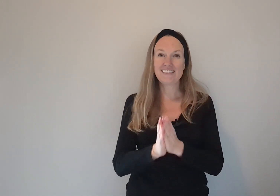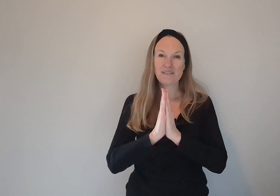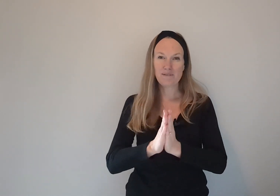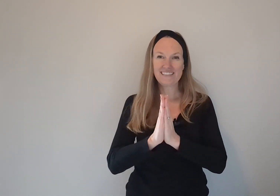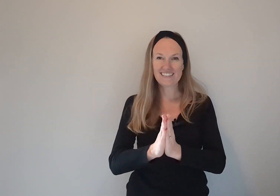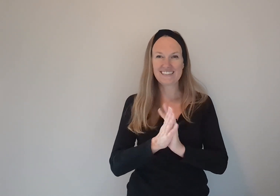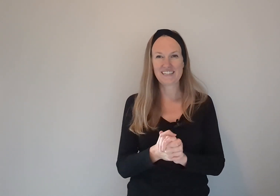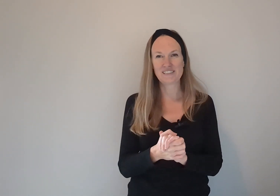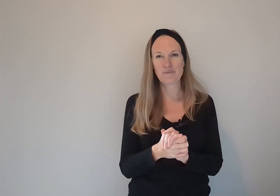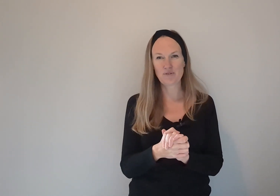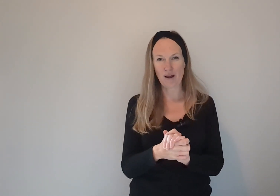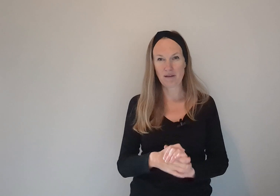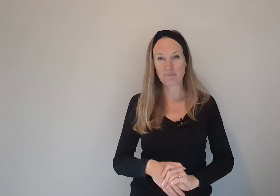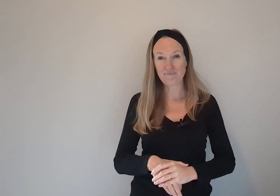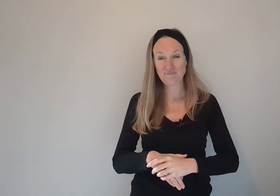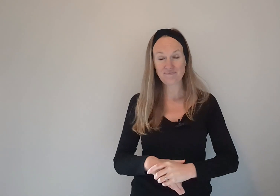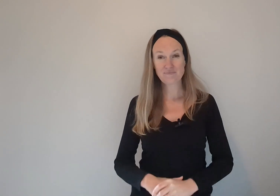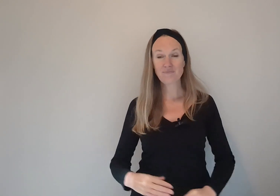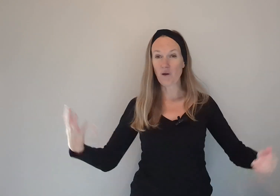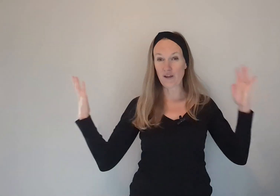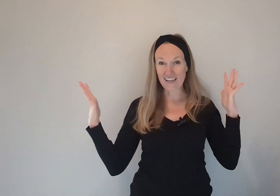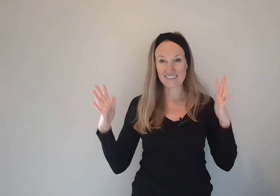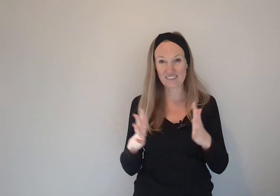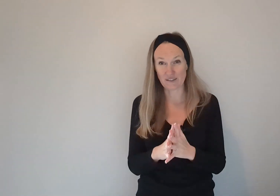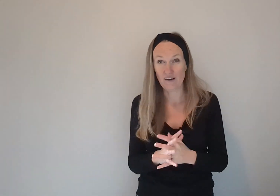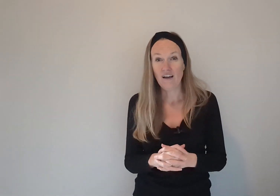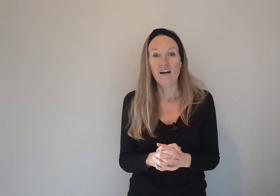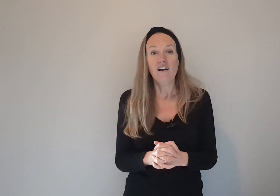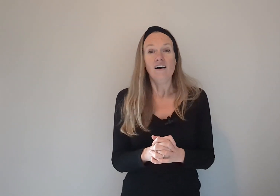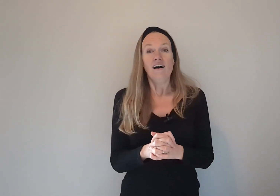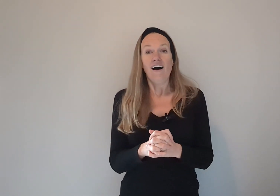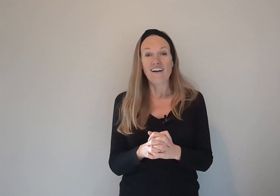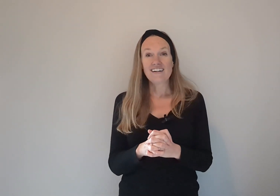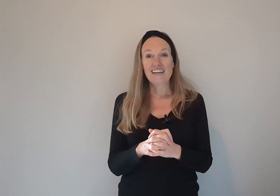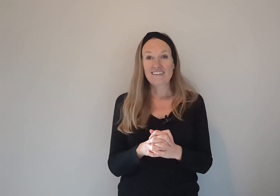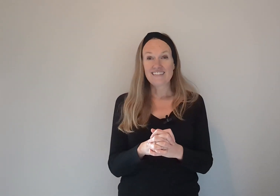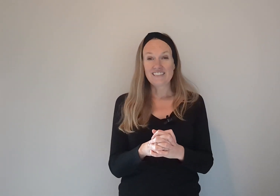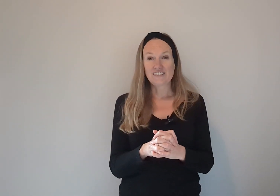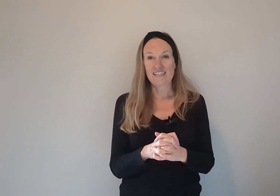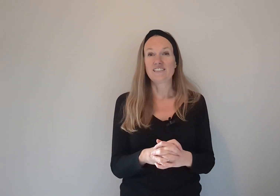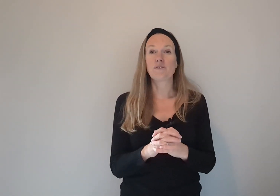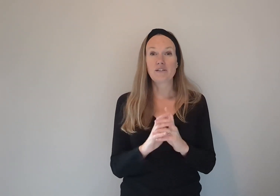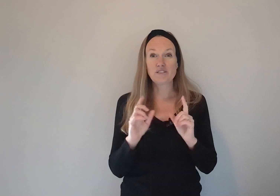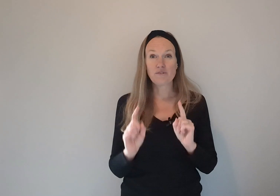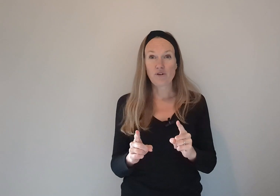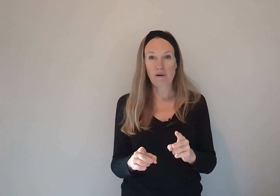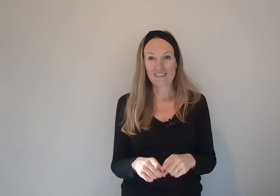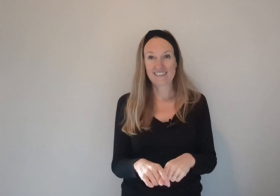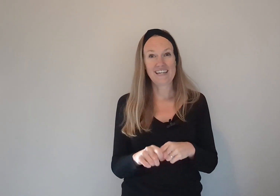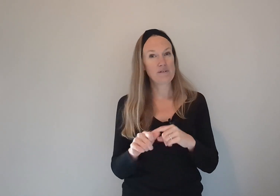least, please consider subscribing. Okay, so Hark the Herald Angels Sing. Sorry, we're going to do it in 4 parts. Today we're going